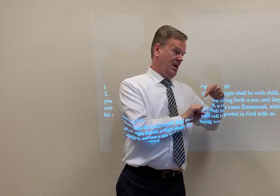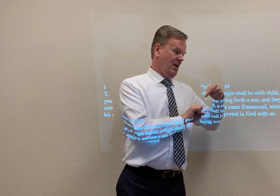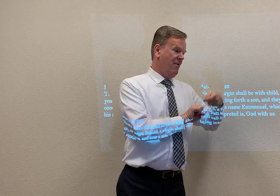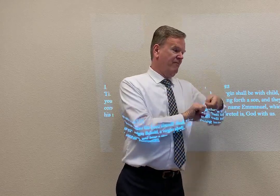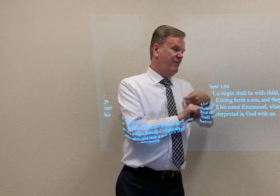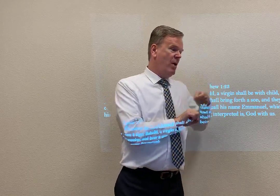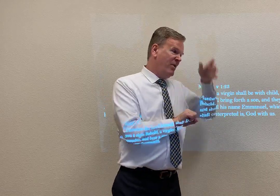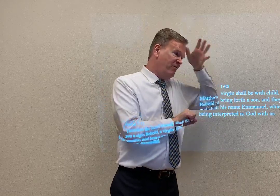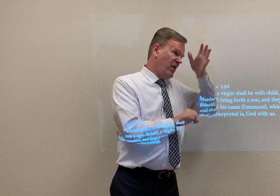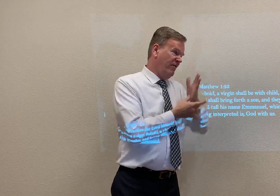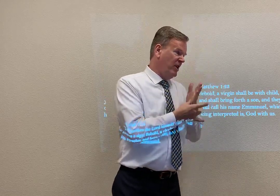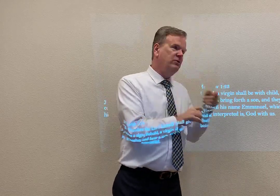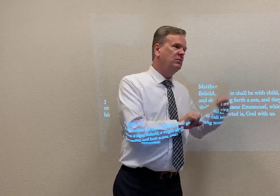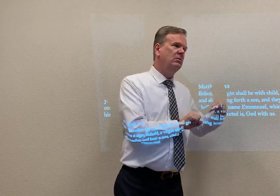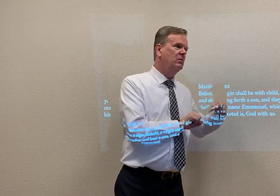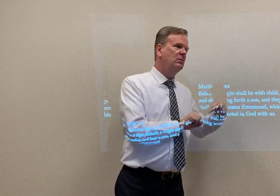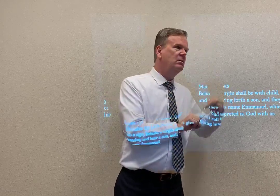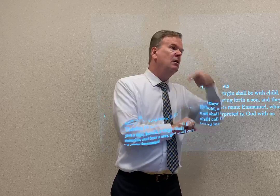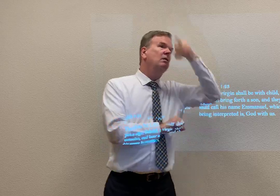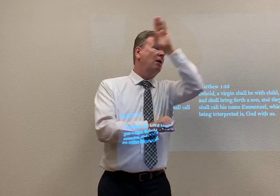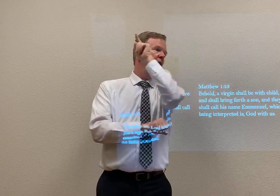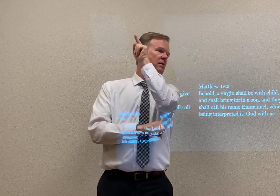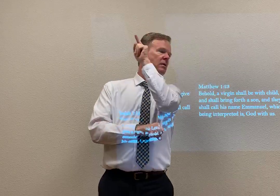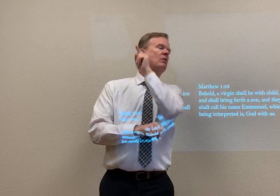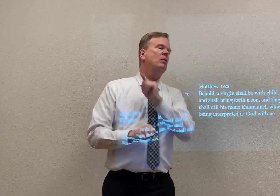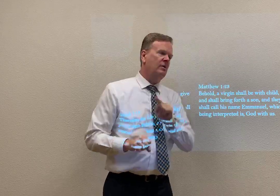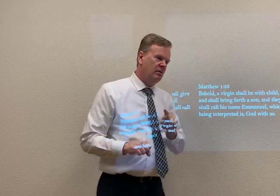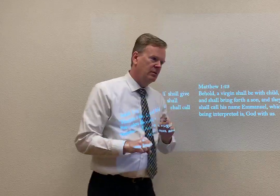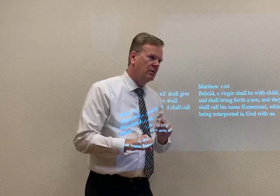And that son does not have an earthly father.